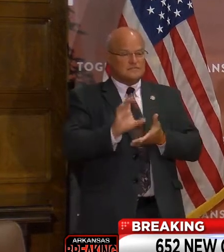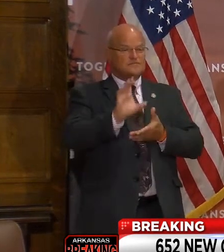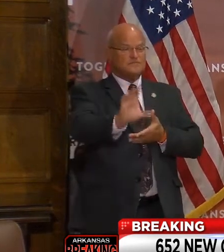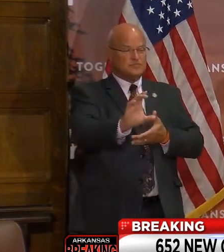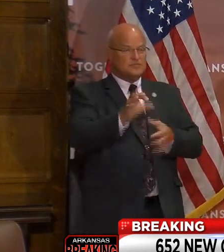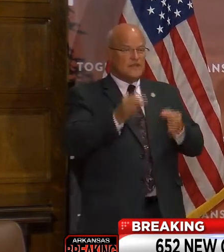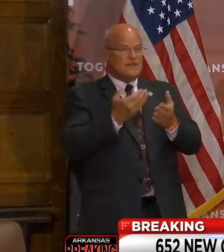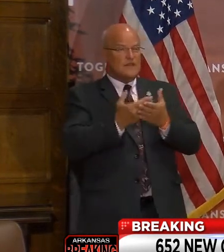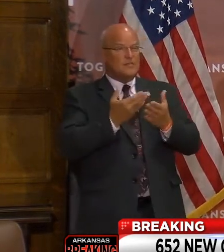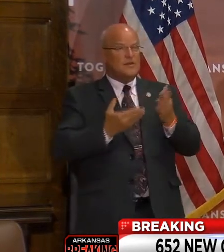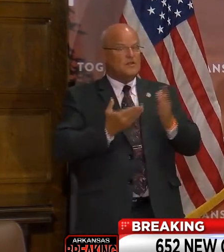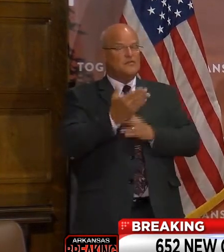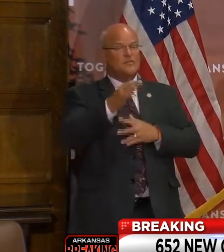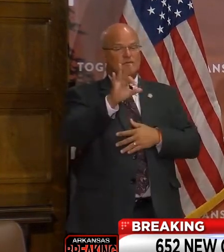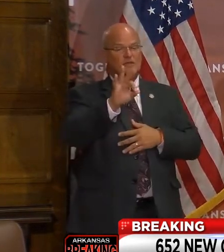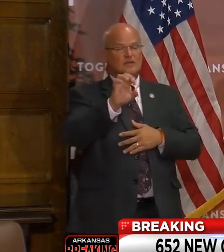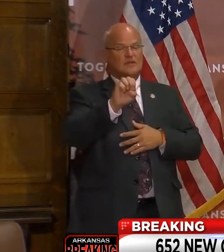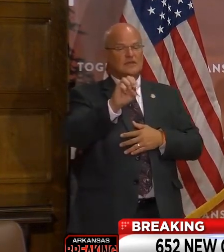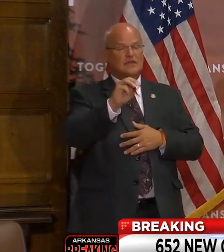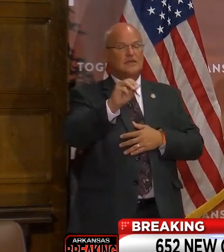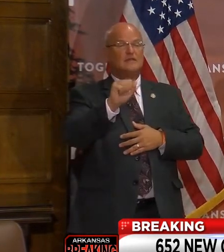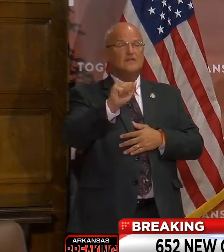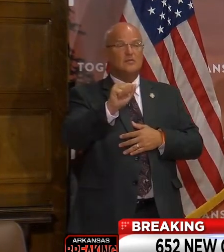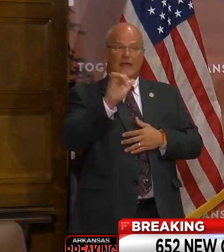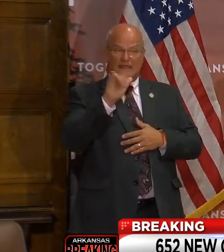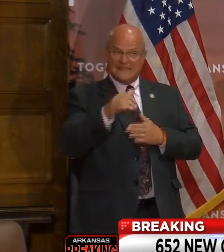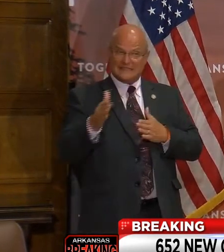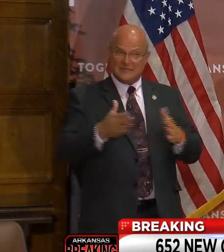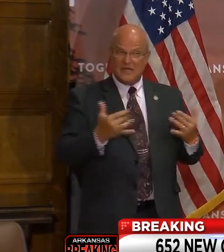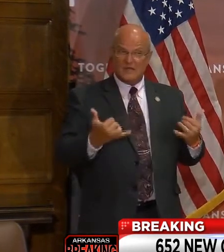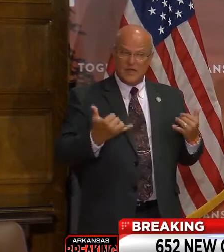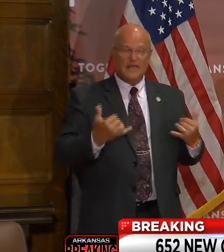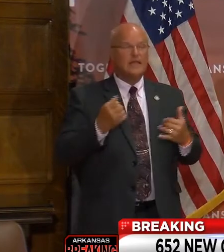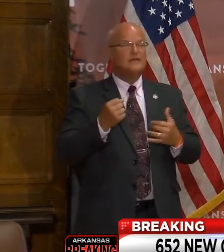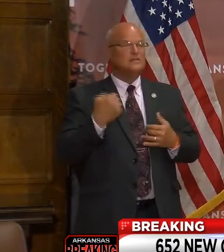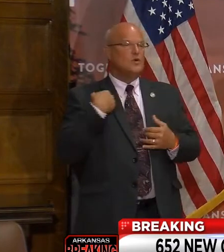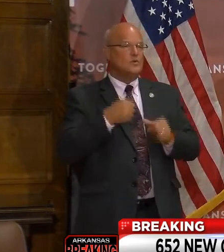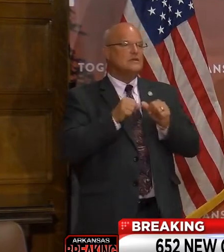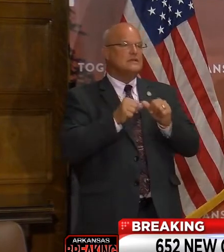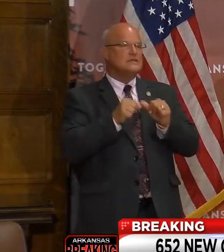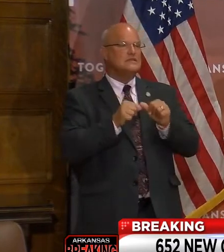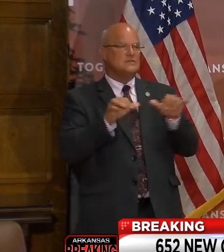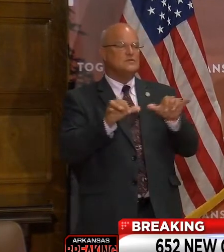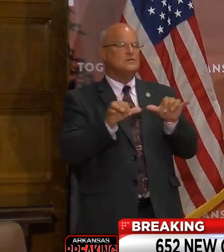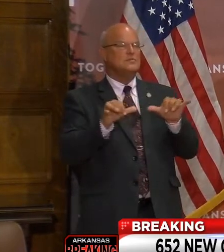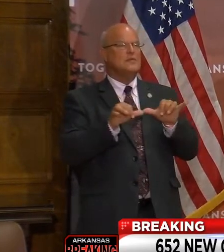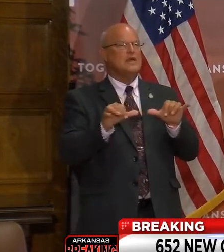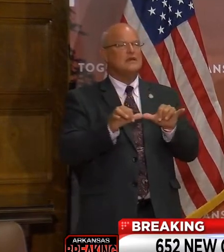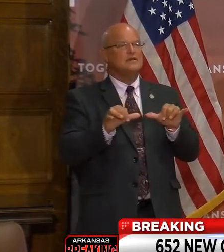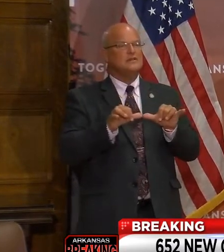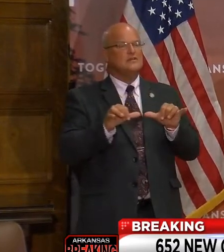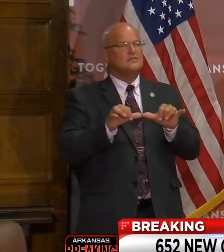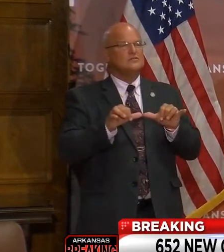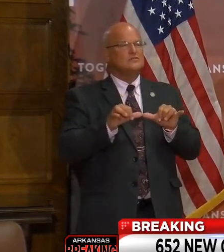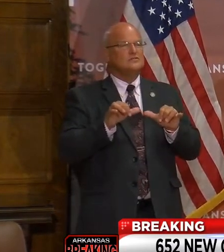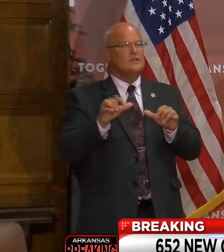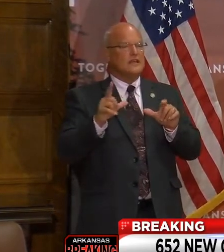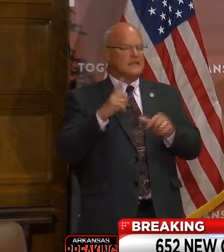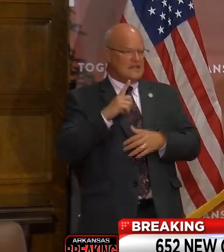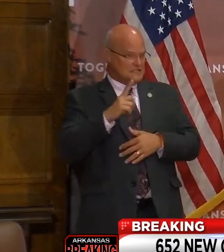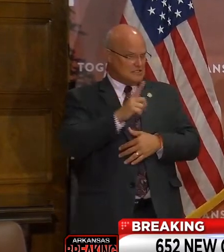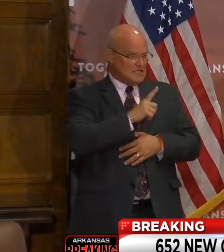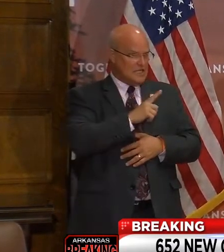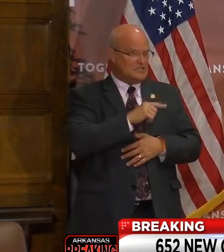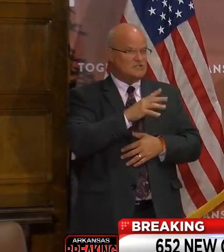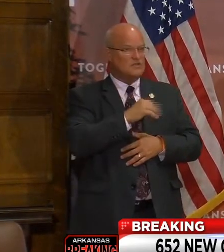money goes through FEMA, which is the plan right now. And so we continue to measure the